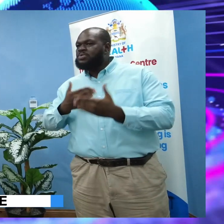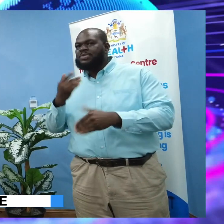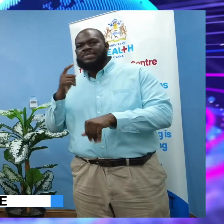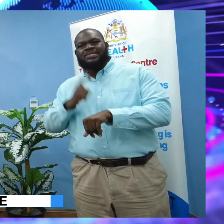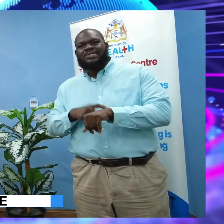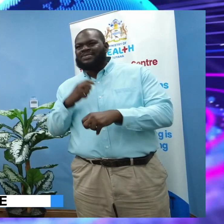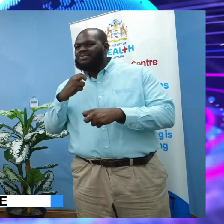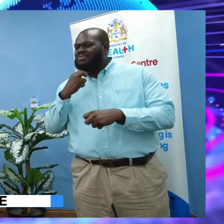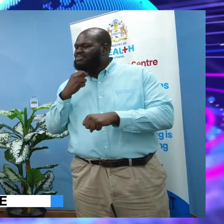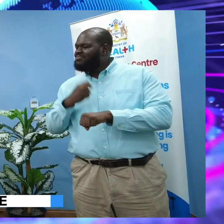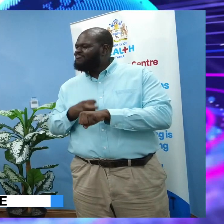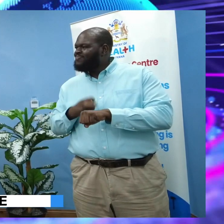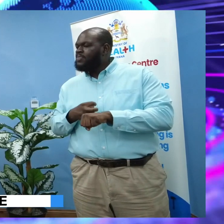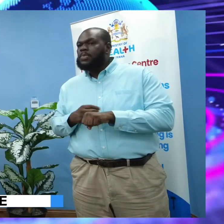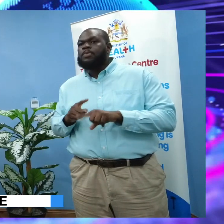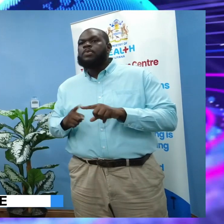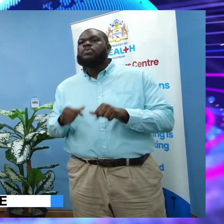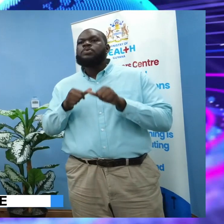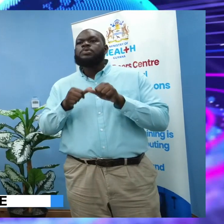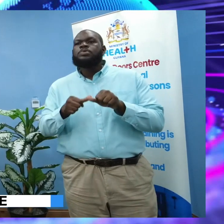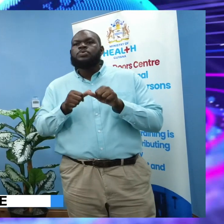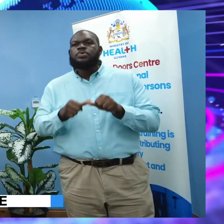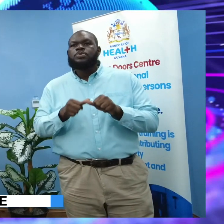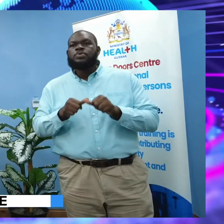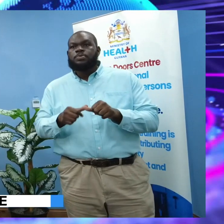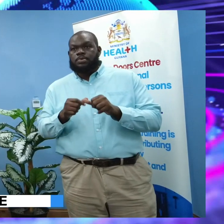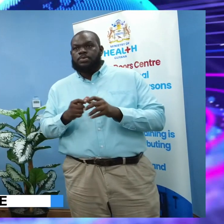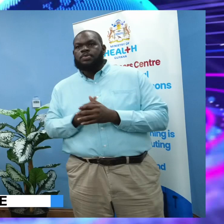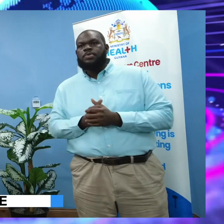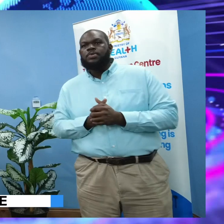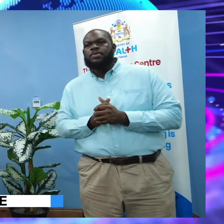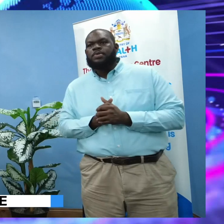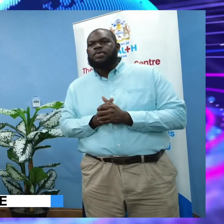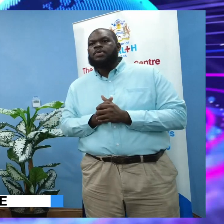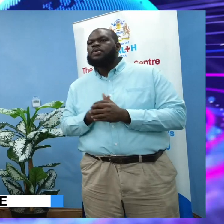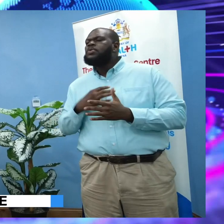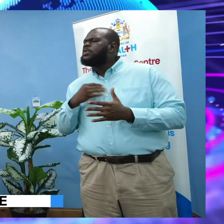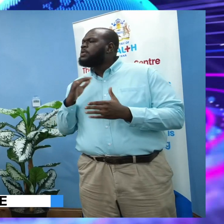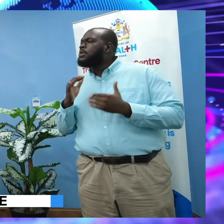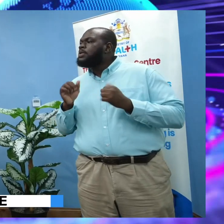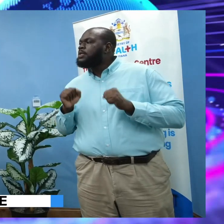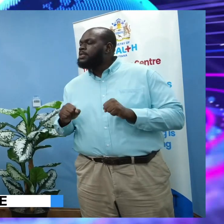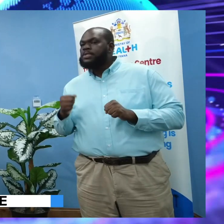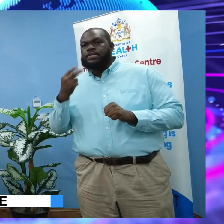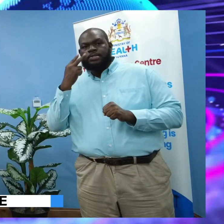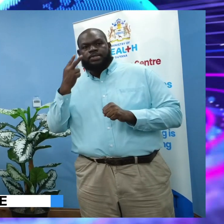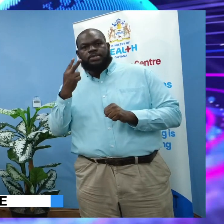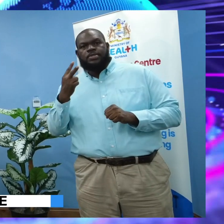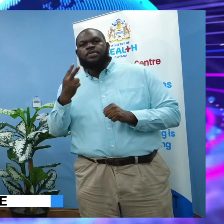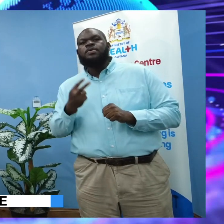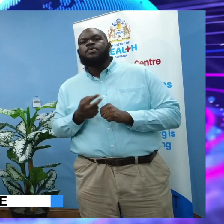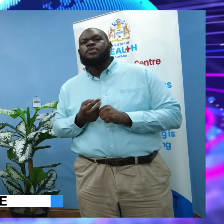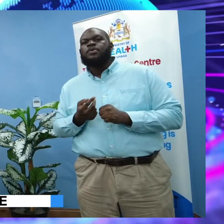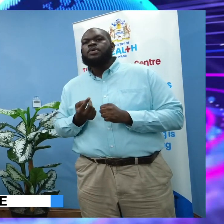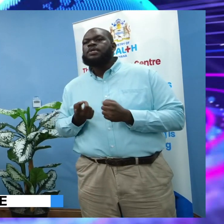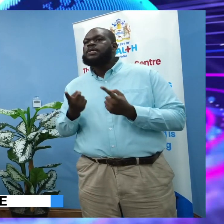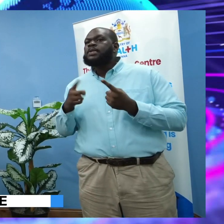challenging, but with perseverance, we were able to see what the results can